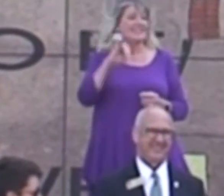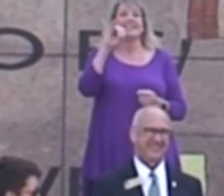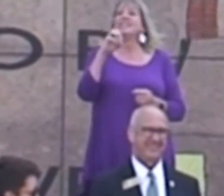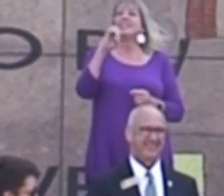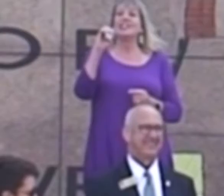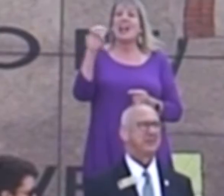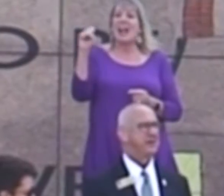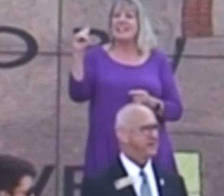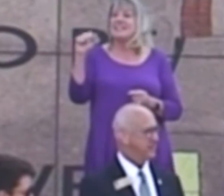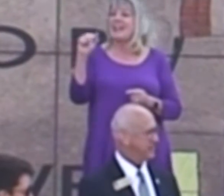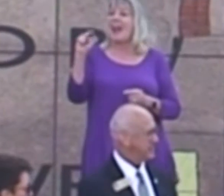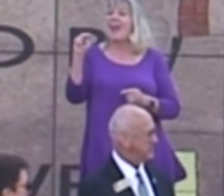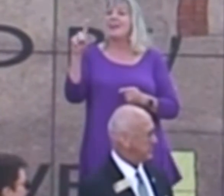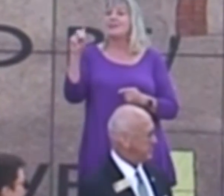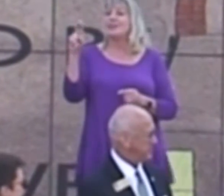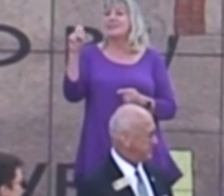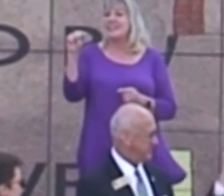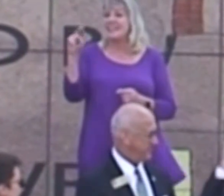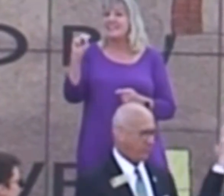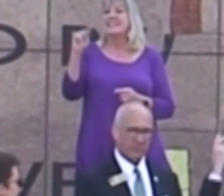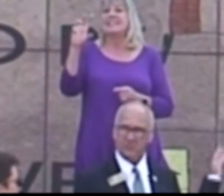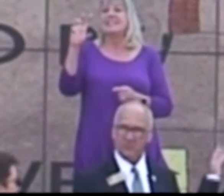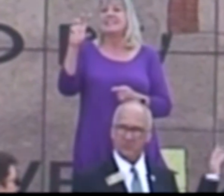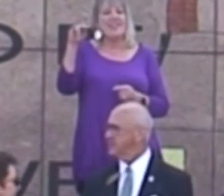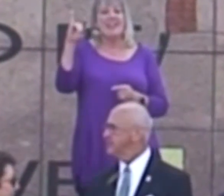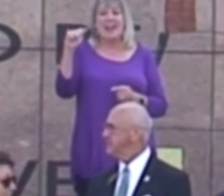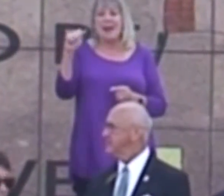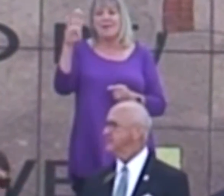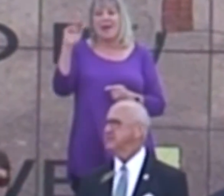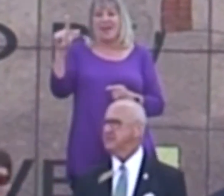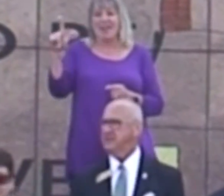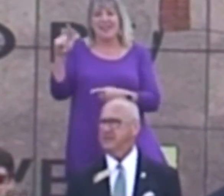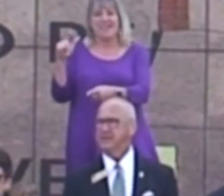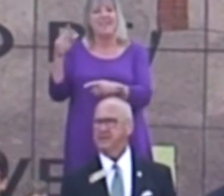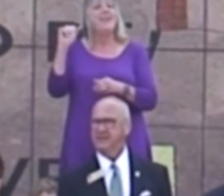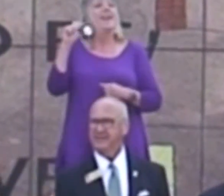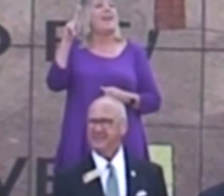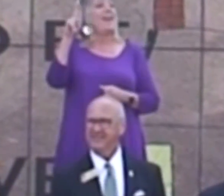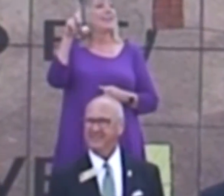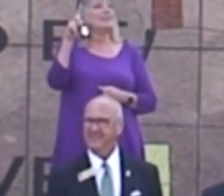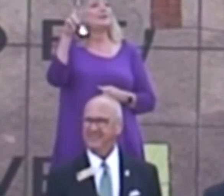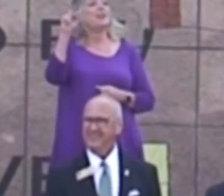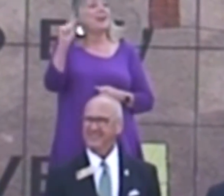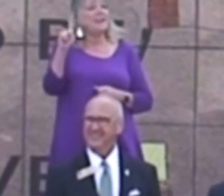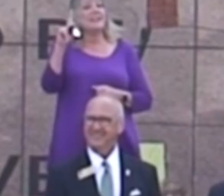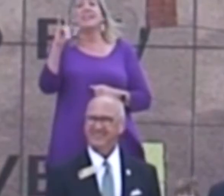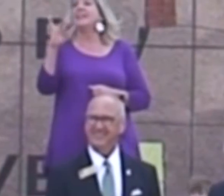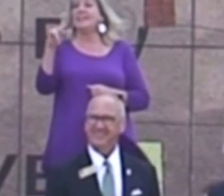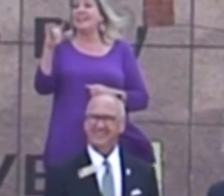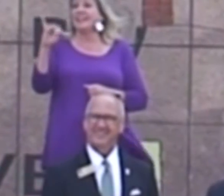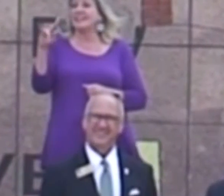Jess Anderson, Cynthia Ball, Audra Killingsworth,